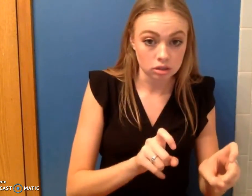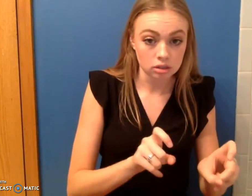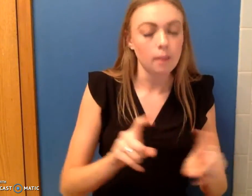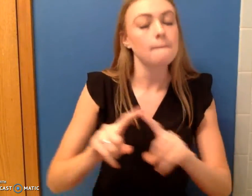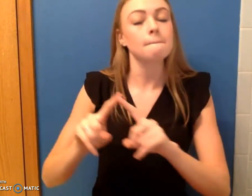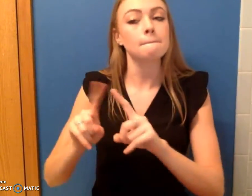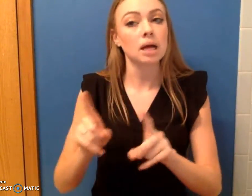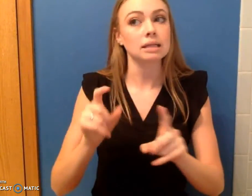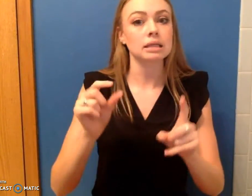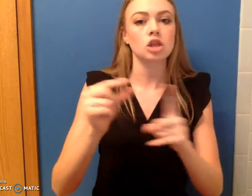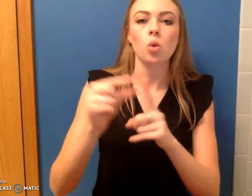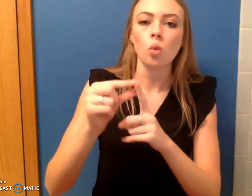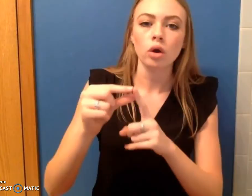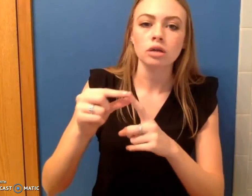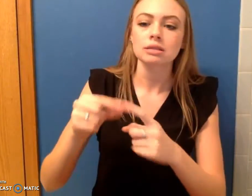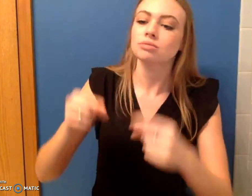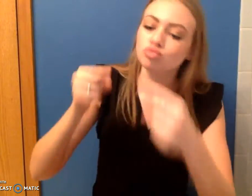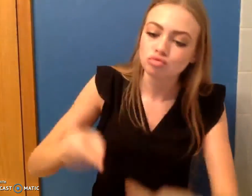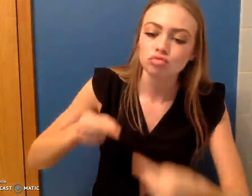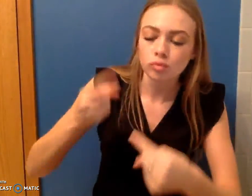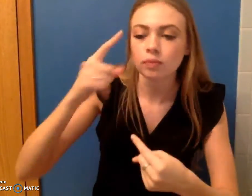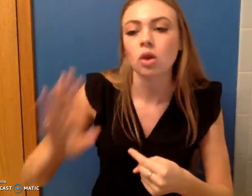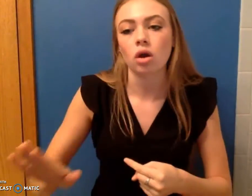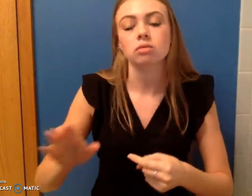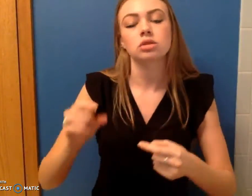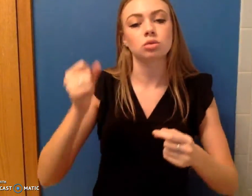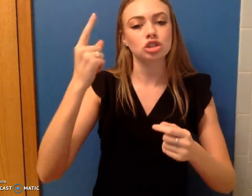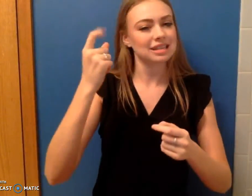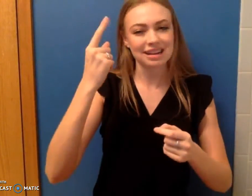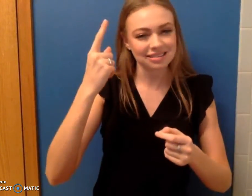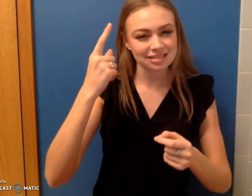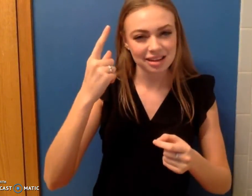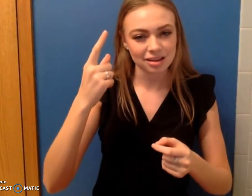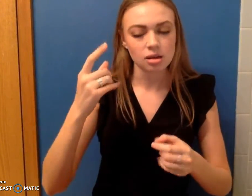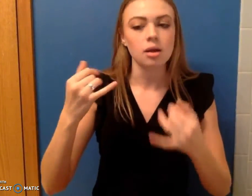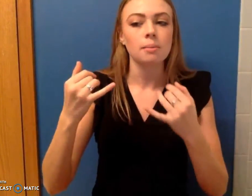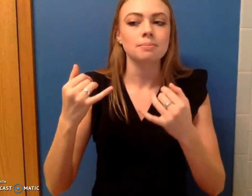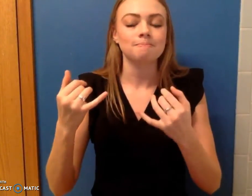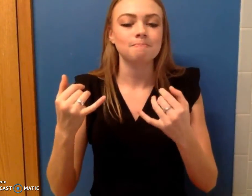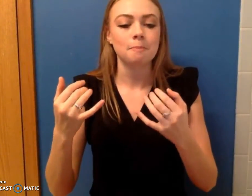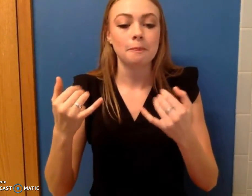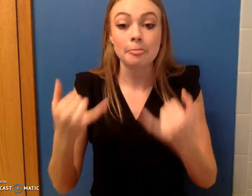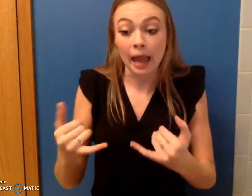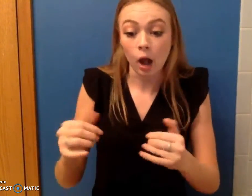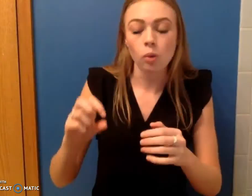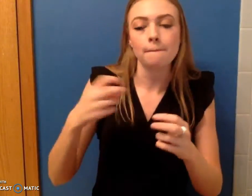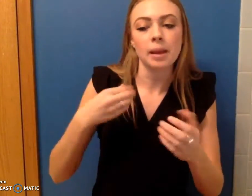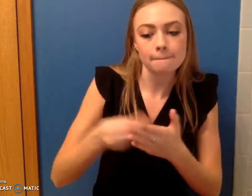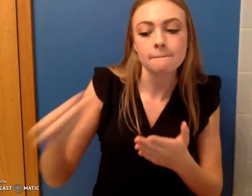problem was asking her to do, then of course she could then solve the problem. But sometimes with